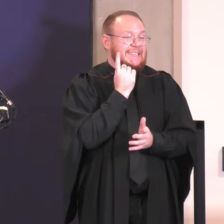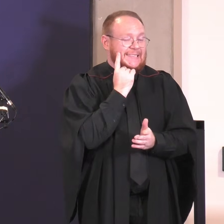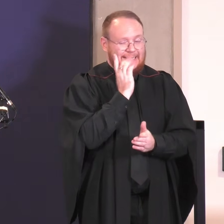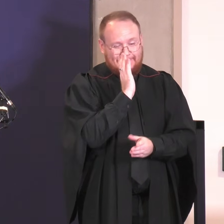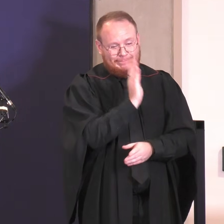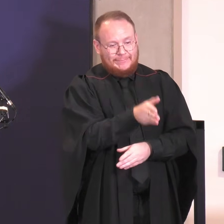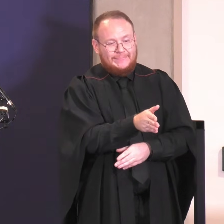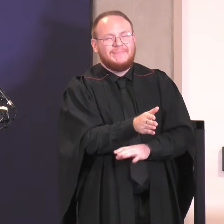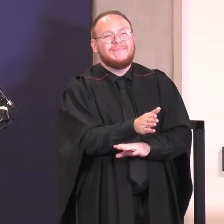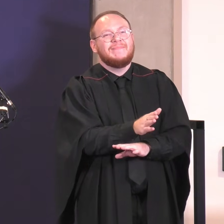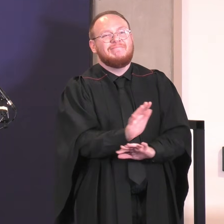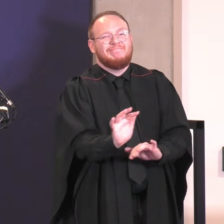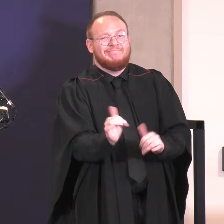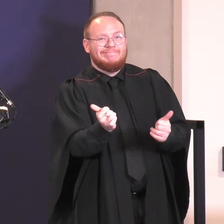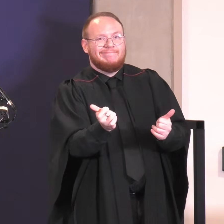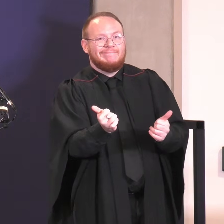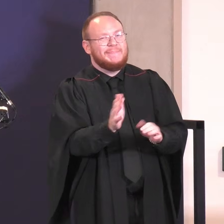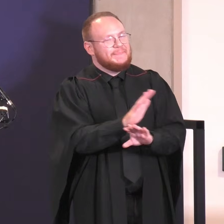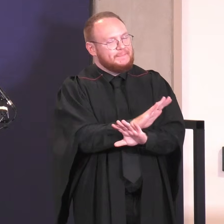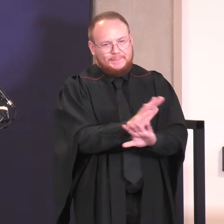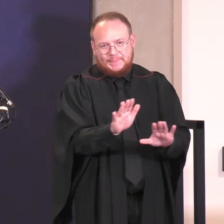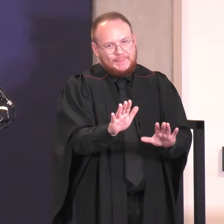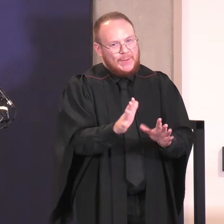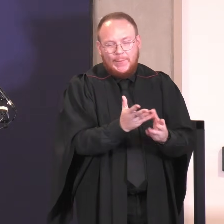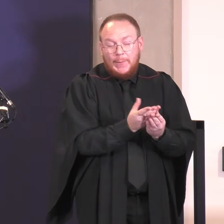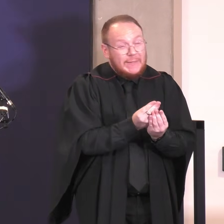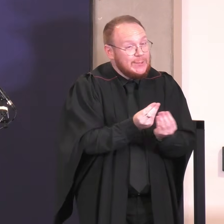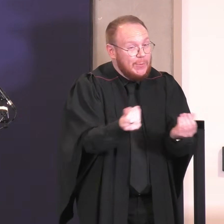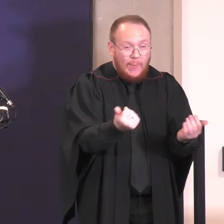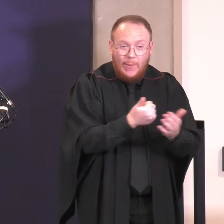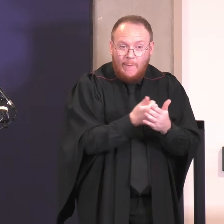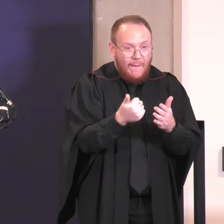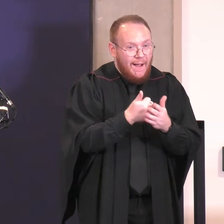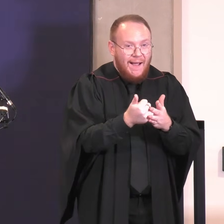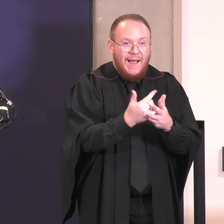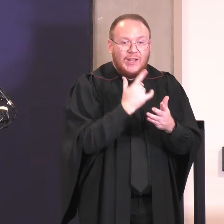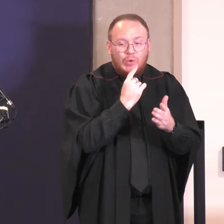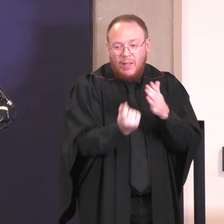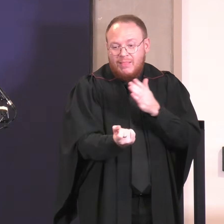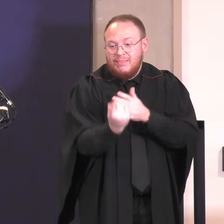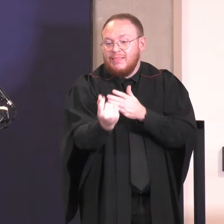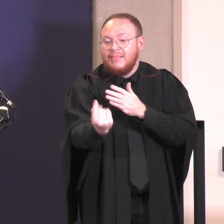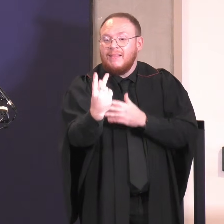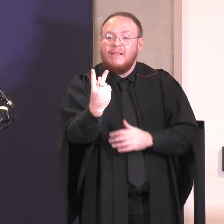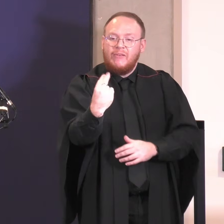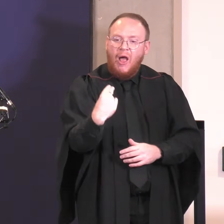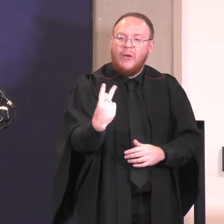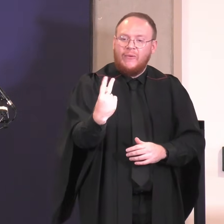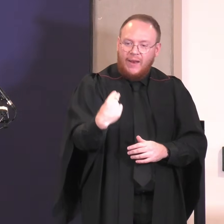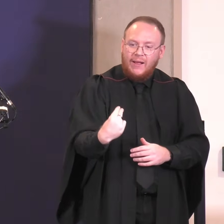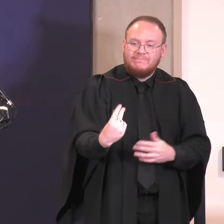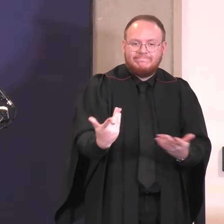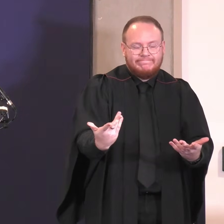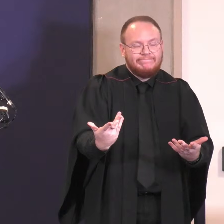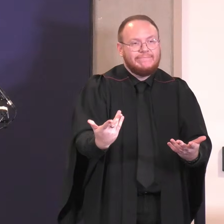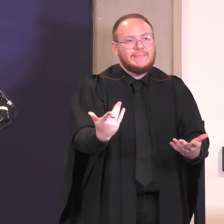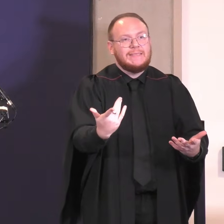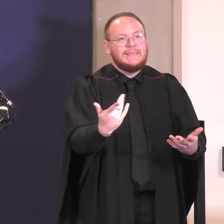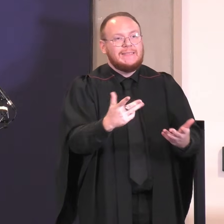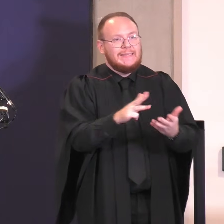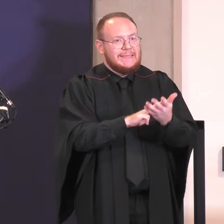However, the path ahead won't always be smooth. You'll be told no more times than you'd like. You'll face